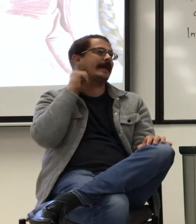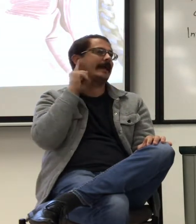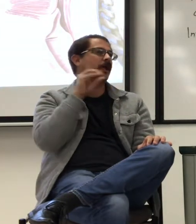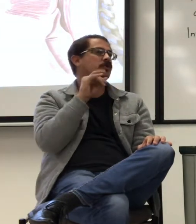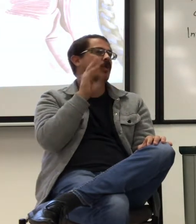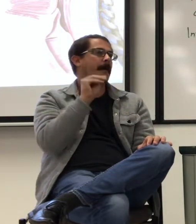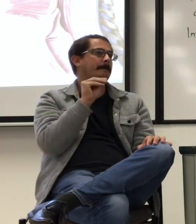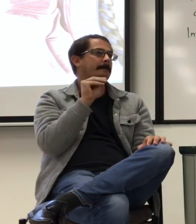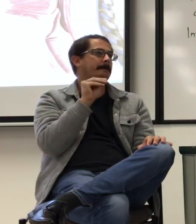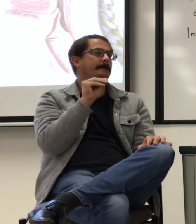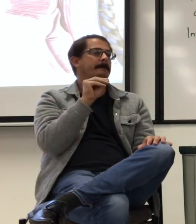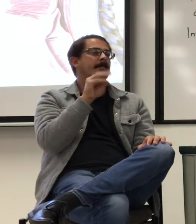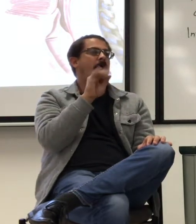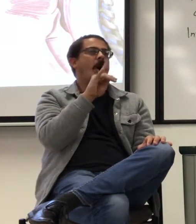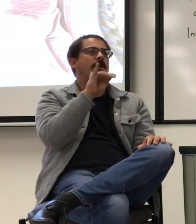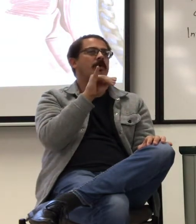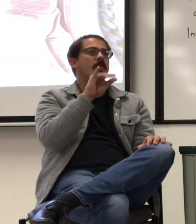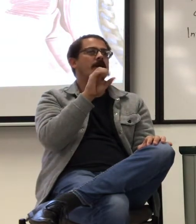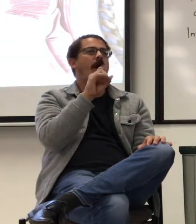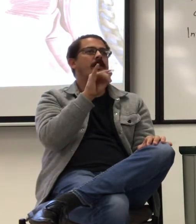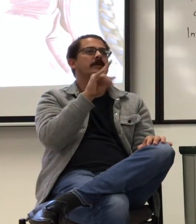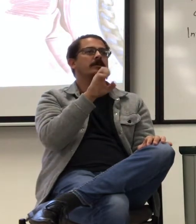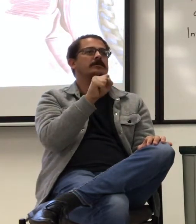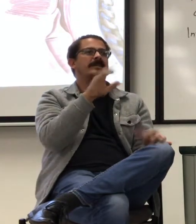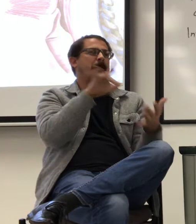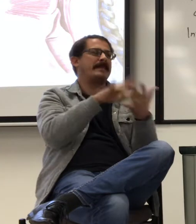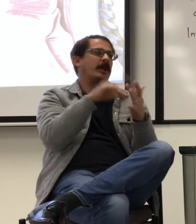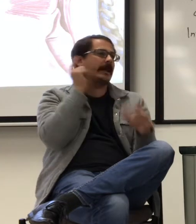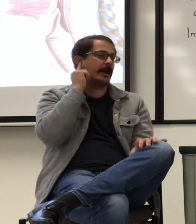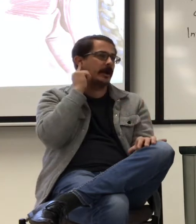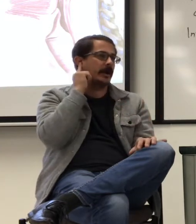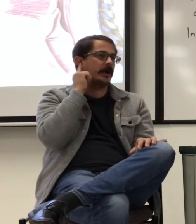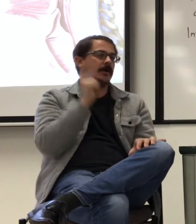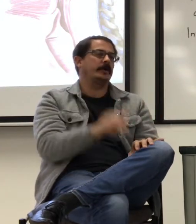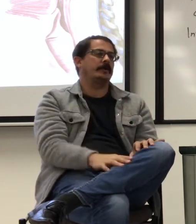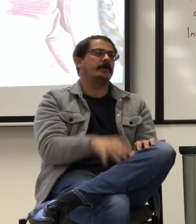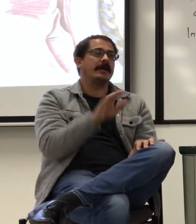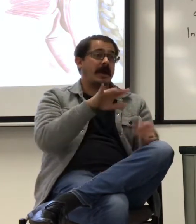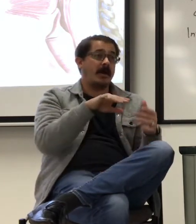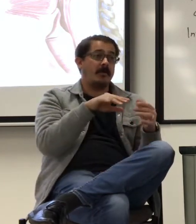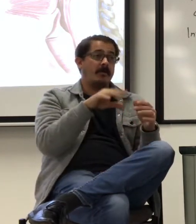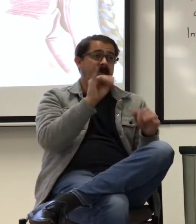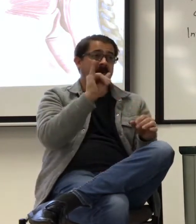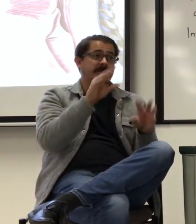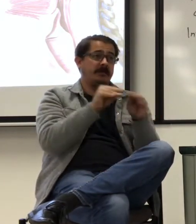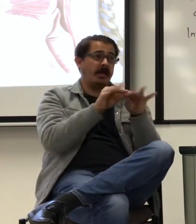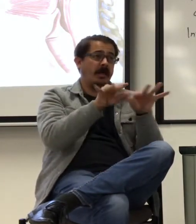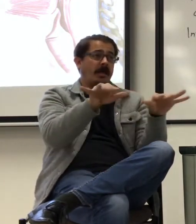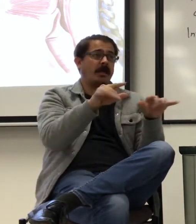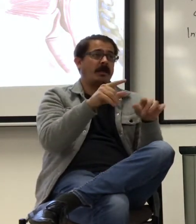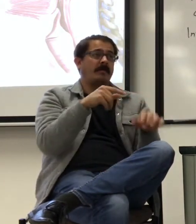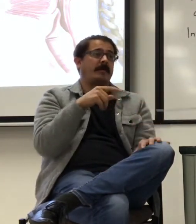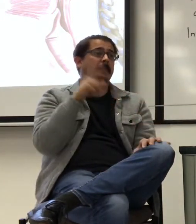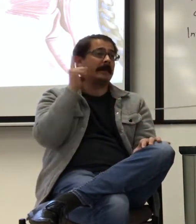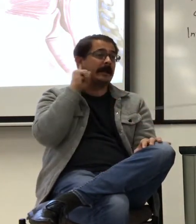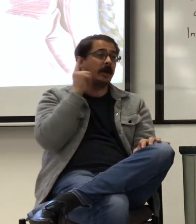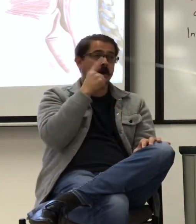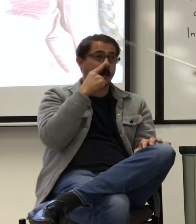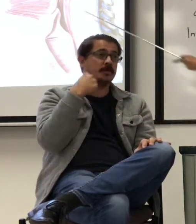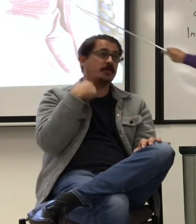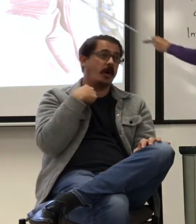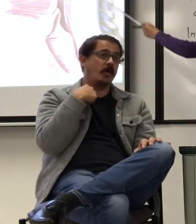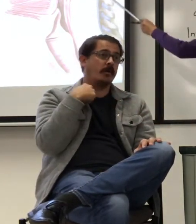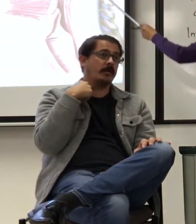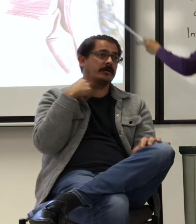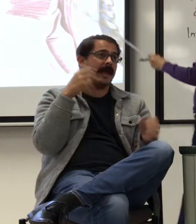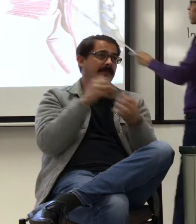your auditory ossicles are. It's your middle ear. But this is how infection can spread from ear, nose to throat.